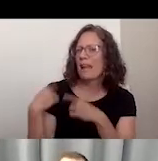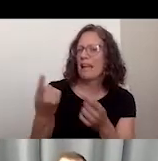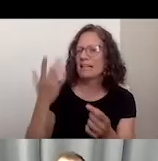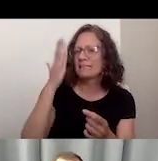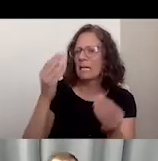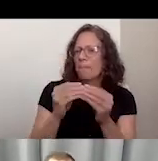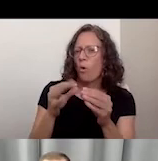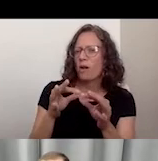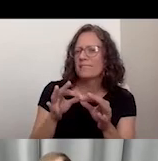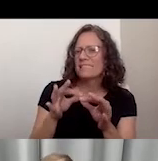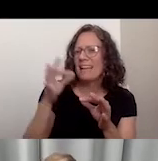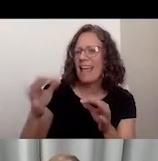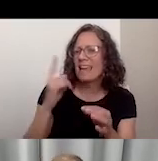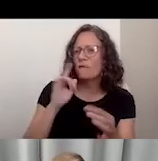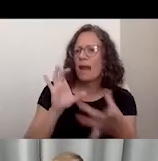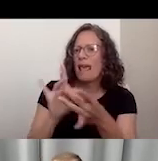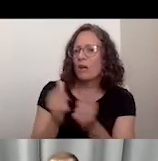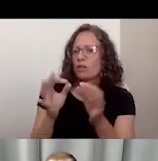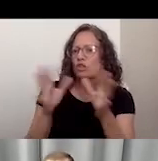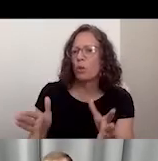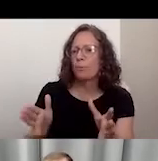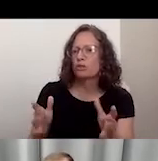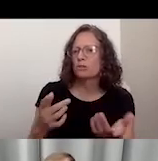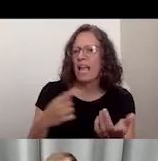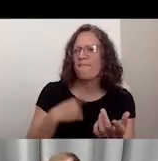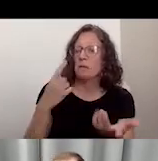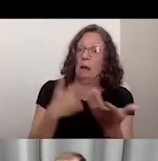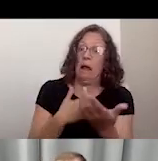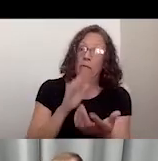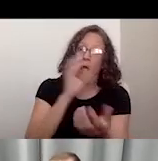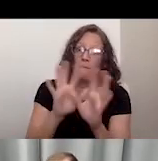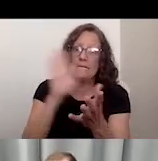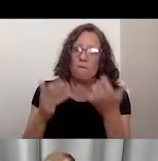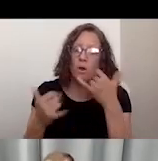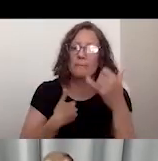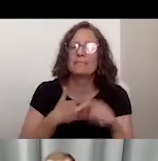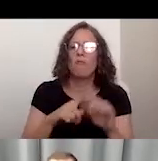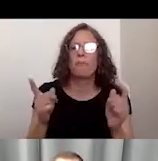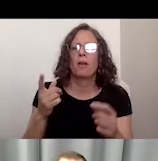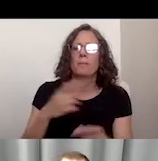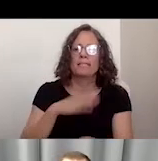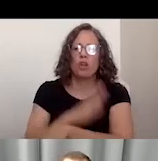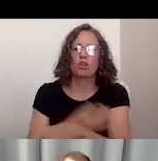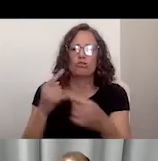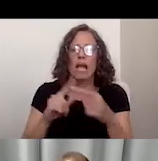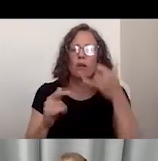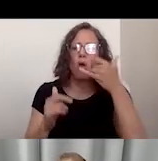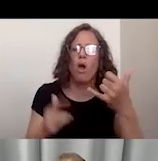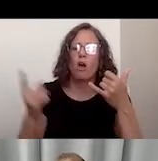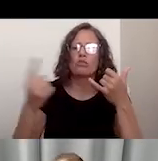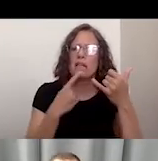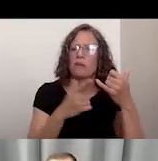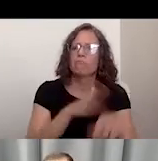And Christy is also saying, please be patient when you are on the phone with a video relay call, because sometimes there's a bit of a